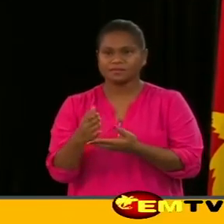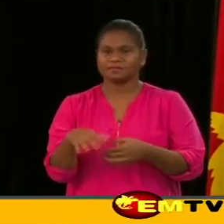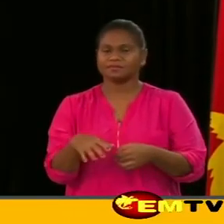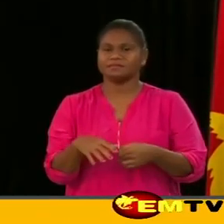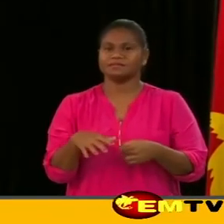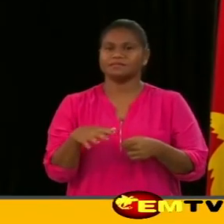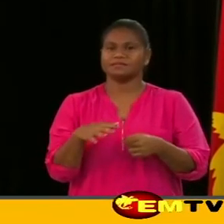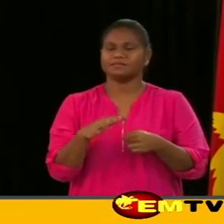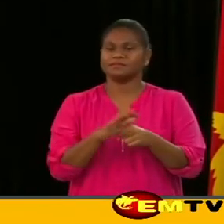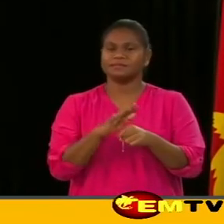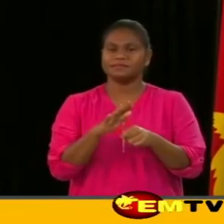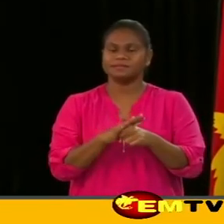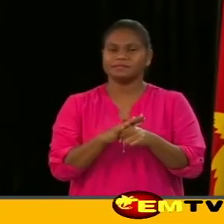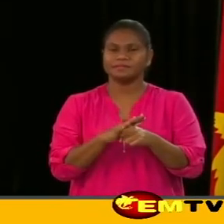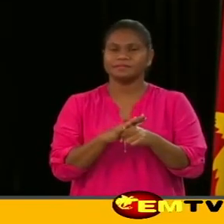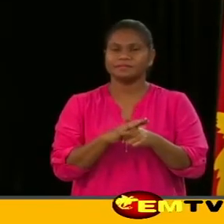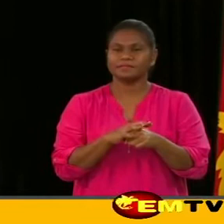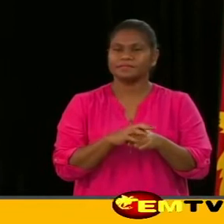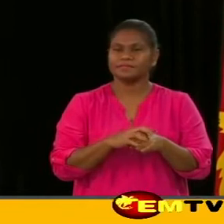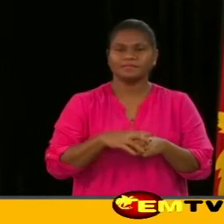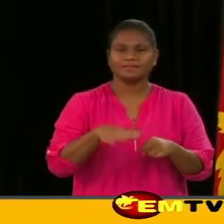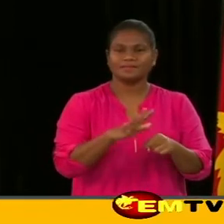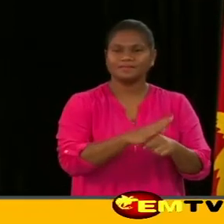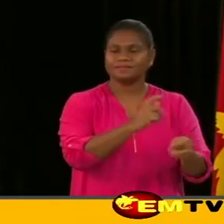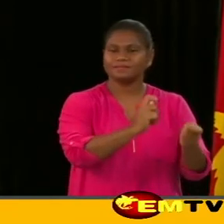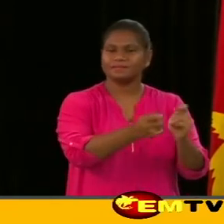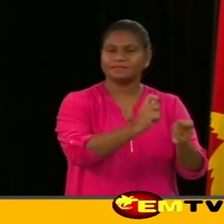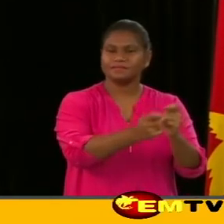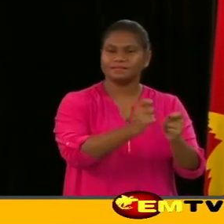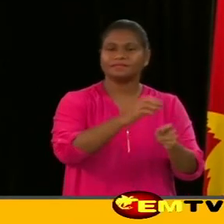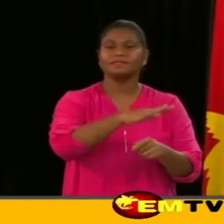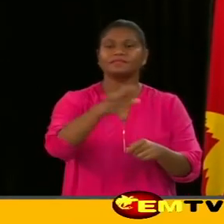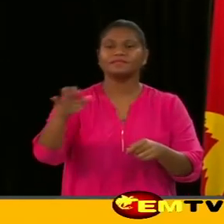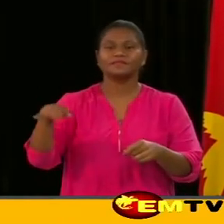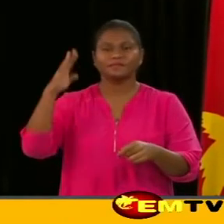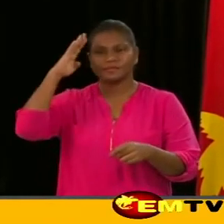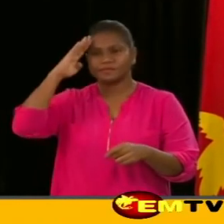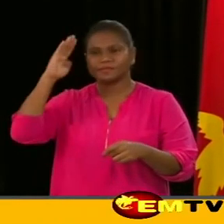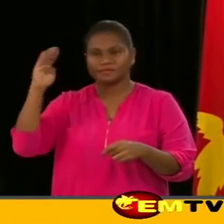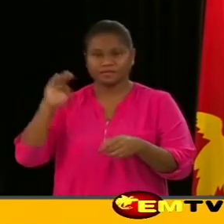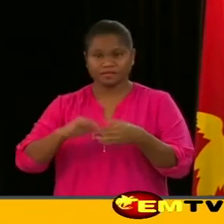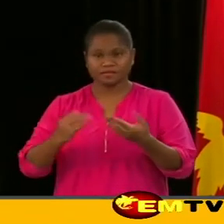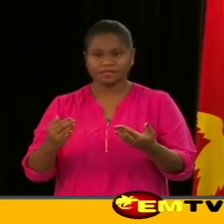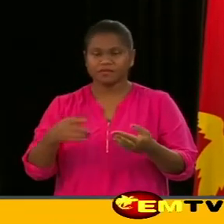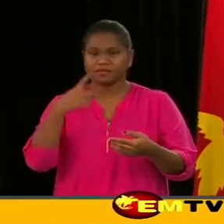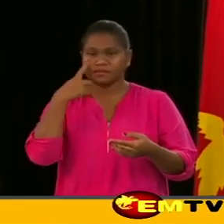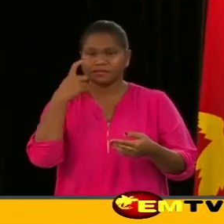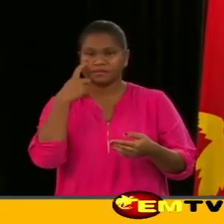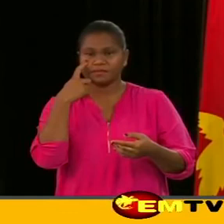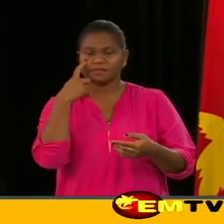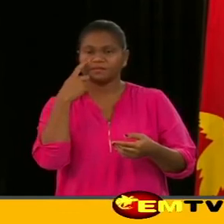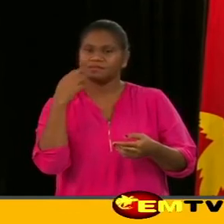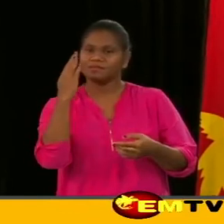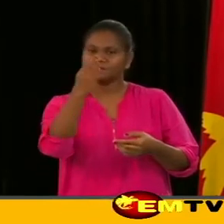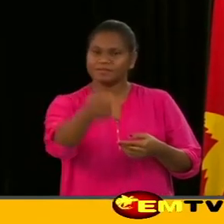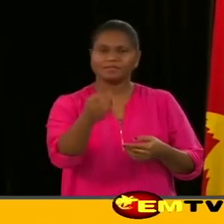up, doing the testings throughout the country. And so we want to target the key settings, what